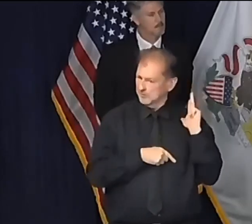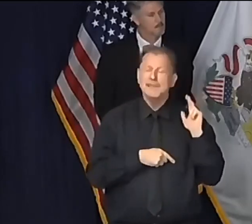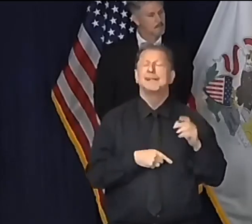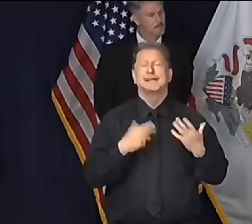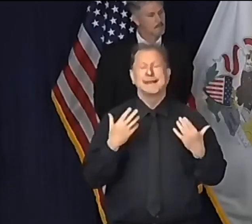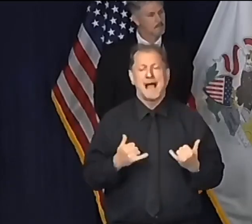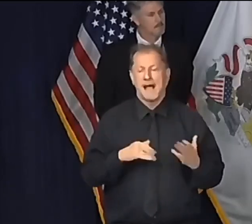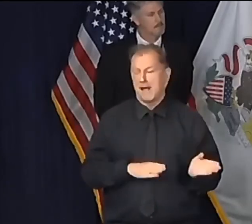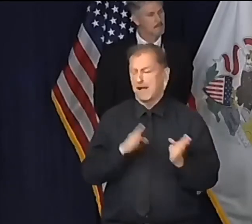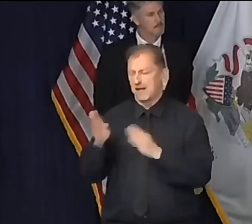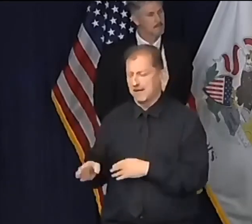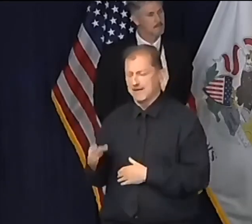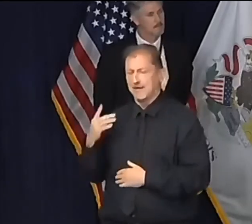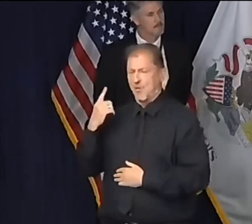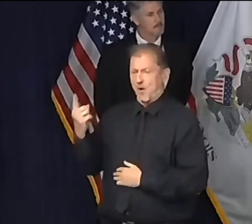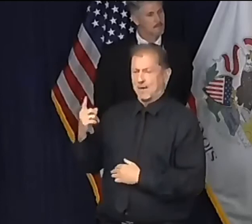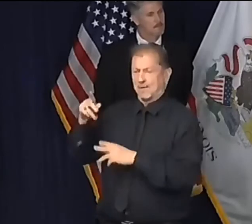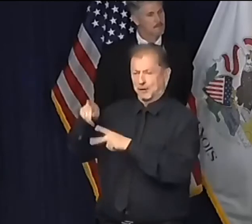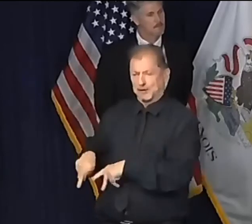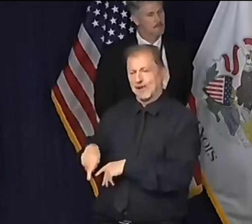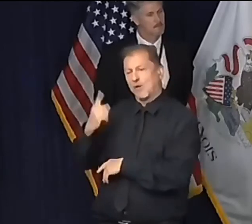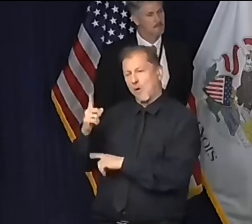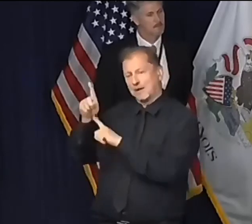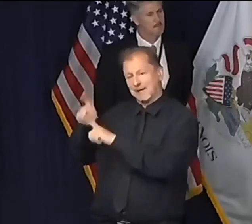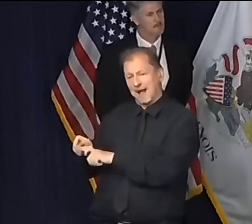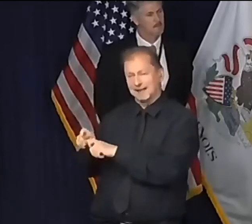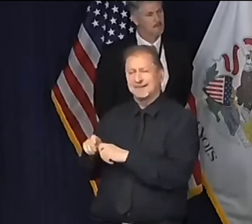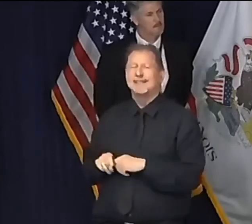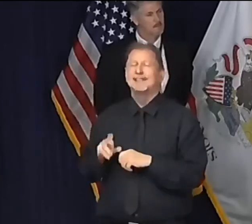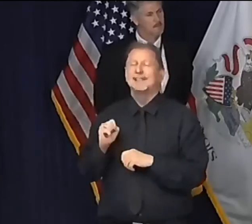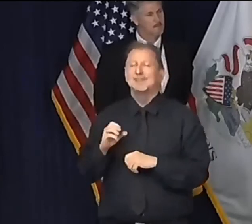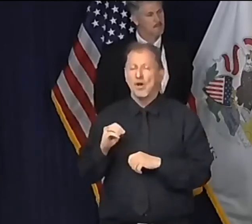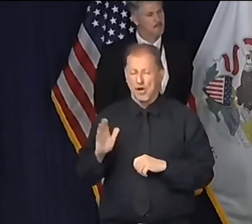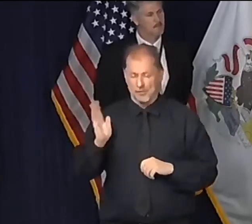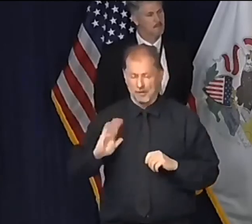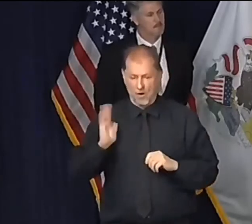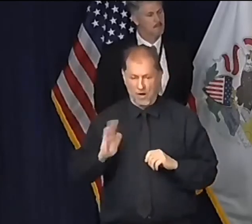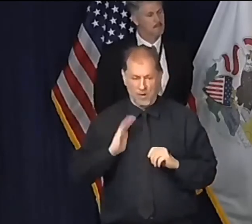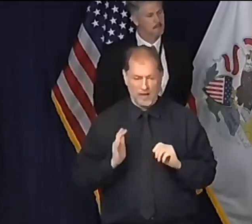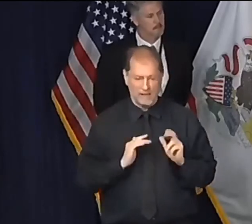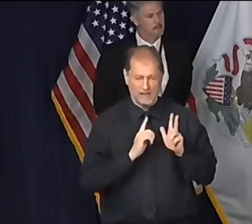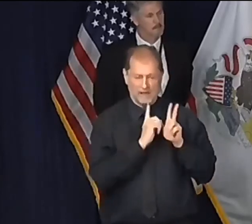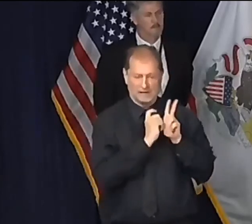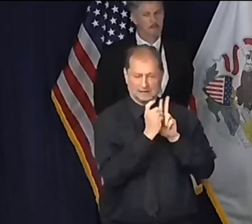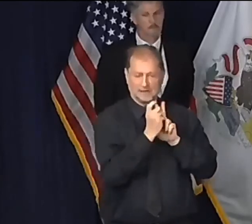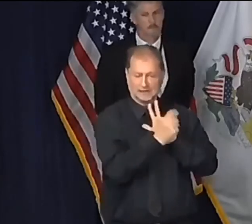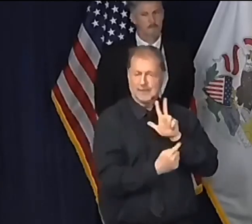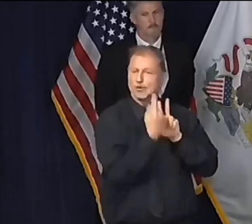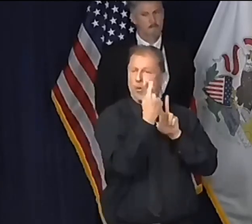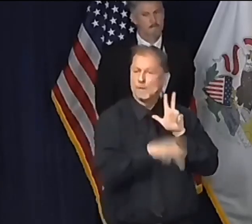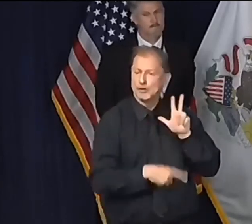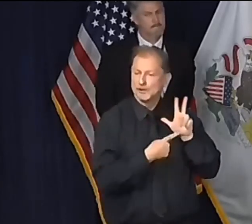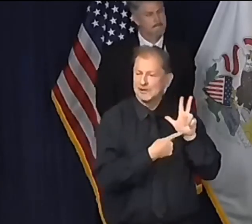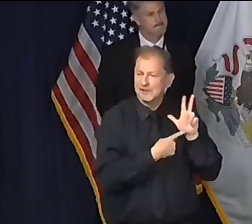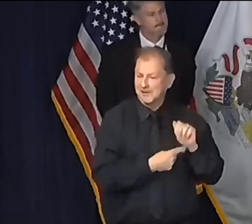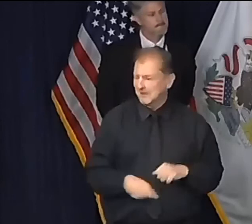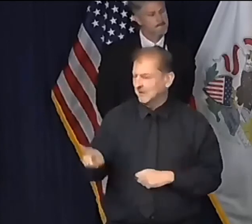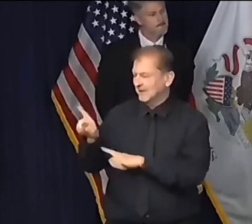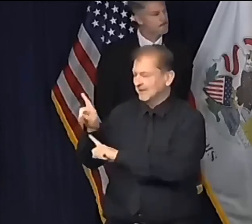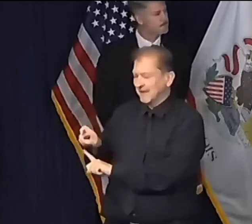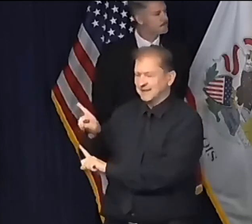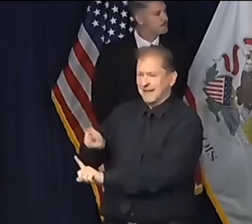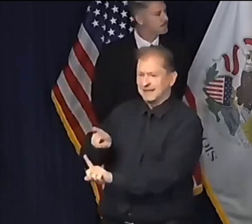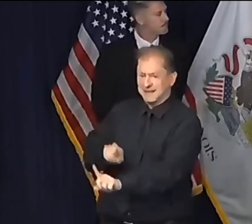on which data you're looking at, you have to correct for there may be multiple swabs for an individual. And so I think that's why